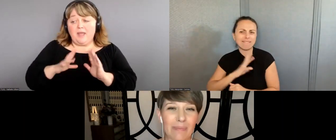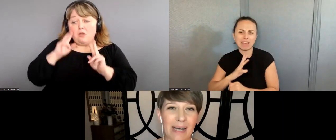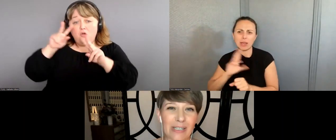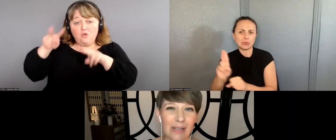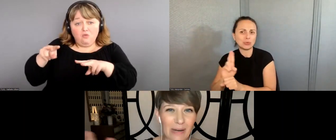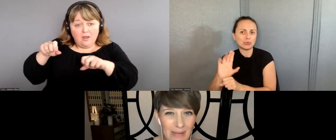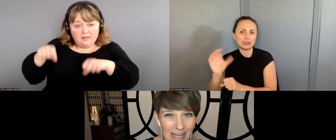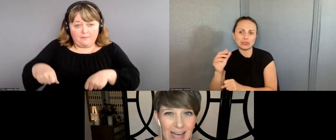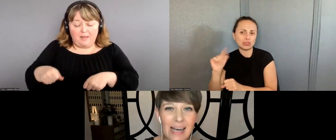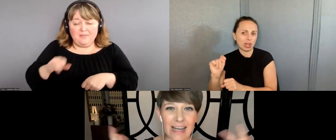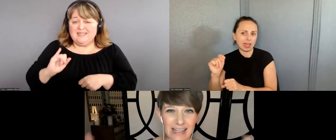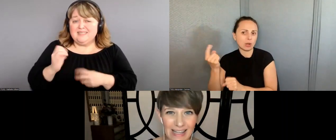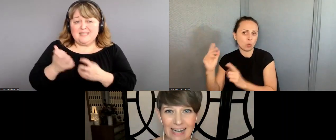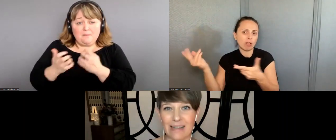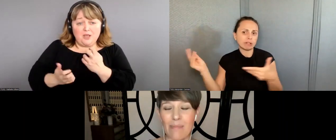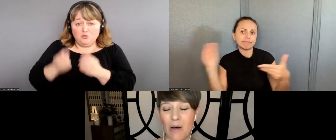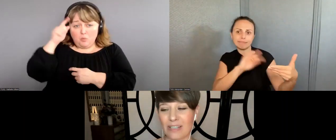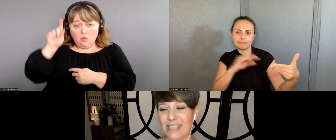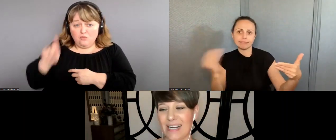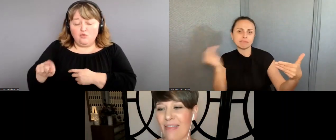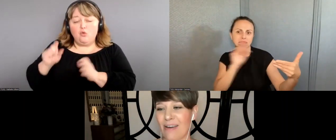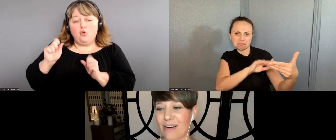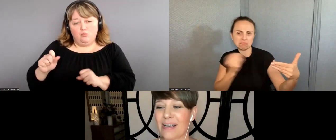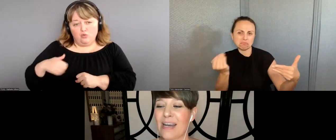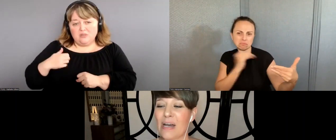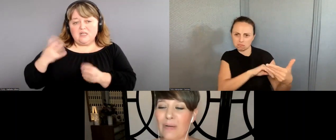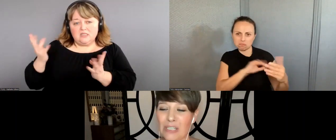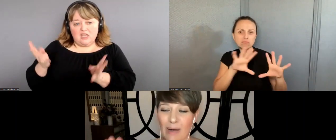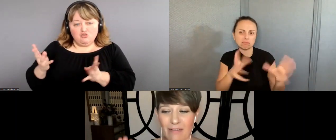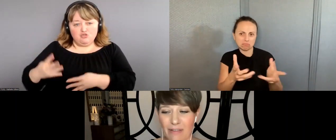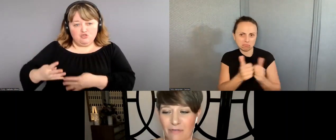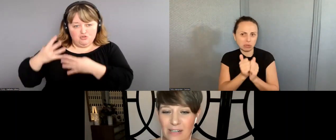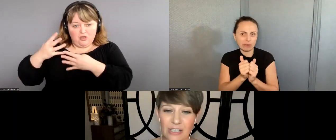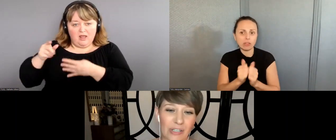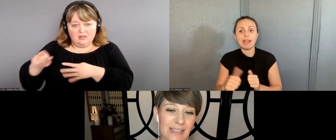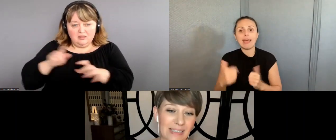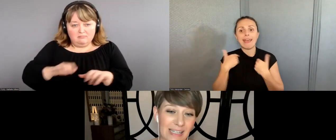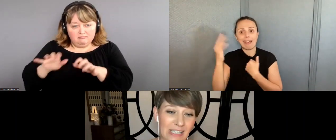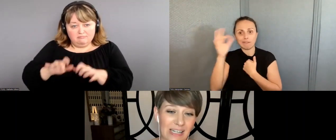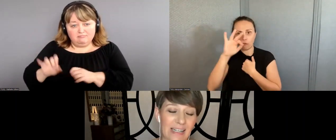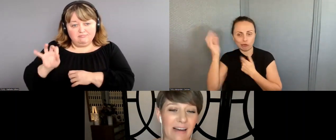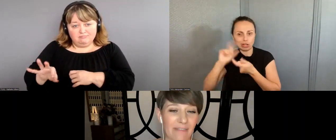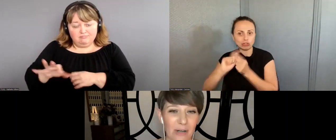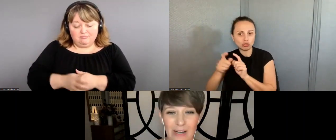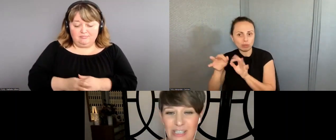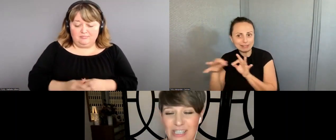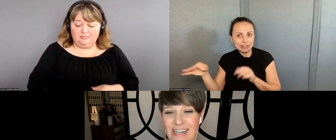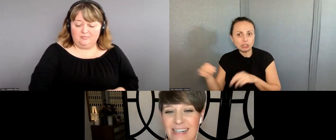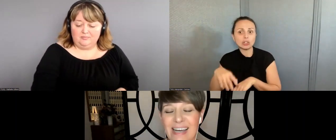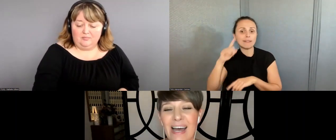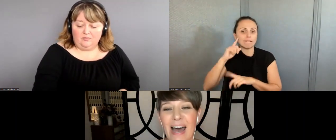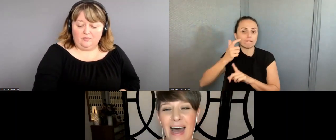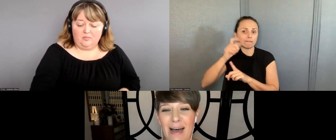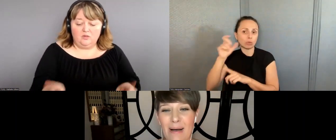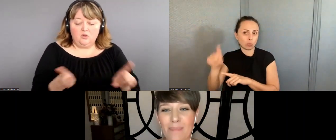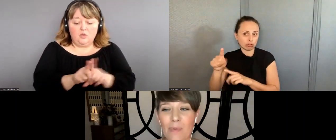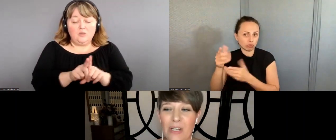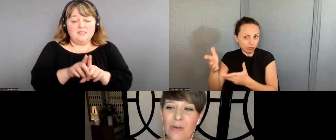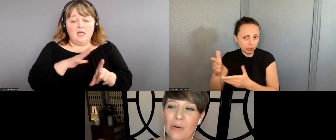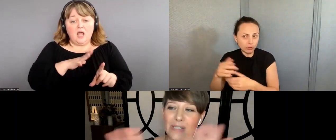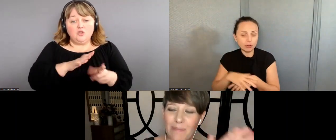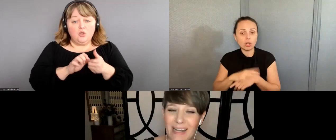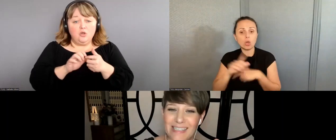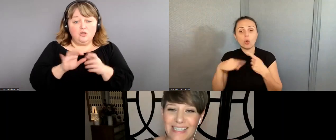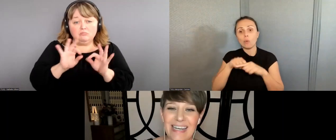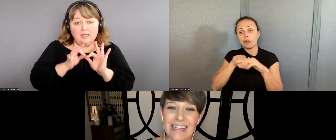chat. We'll make sure that we collect them all together. We do have the French translation of the question. When